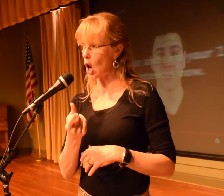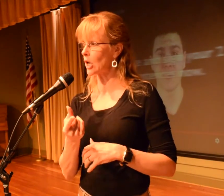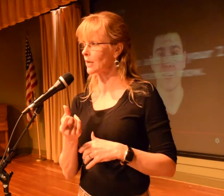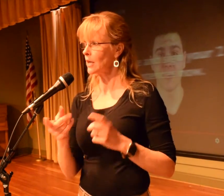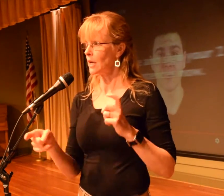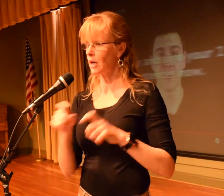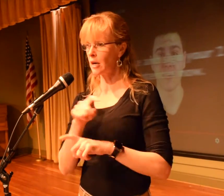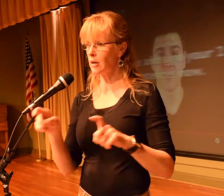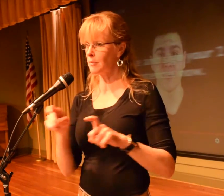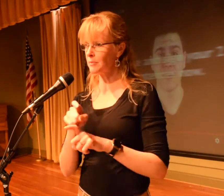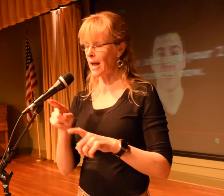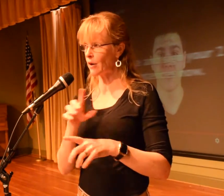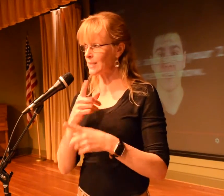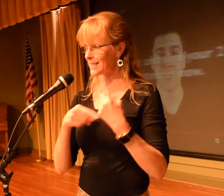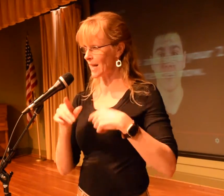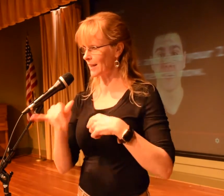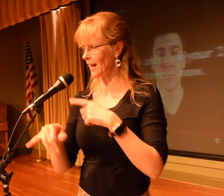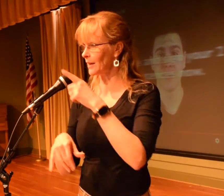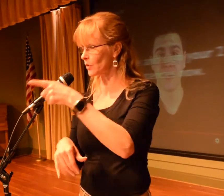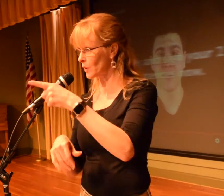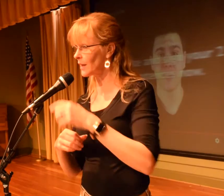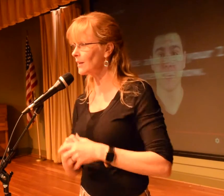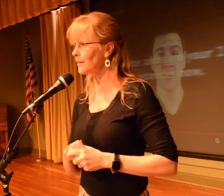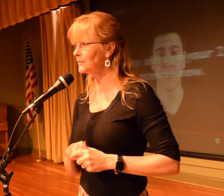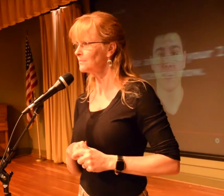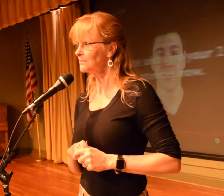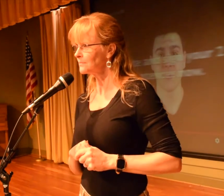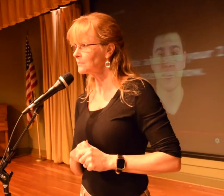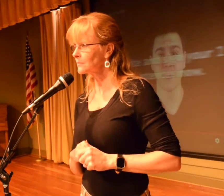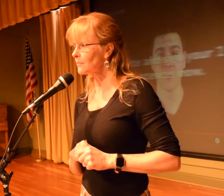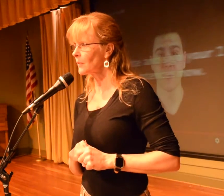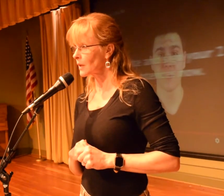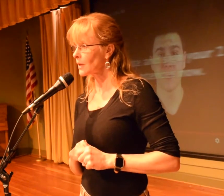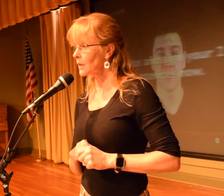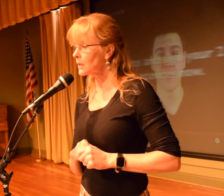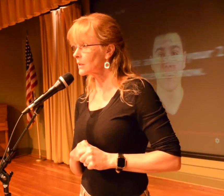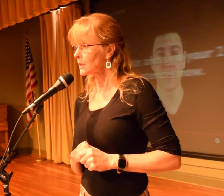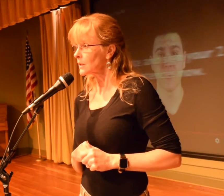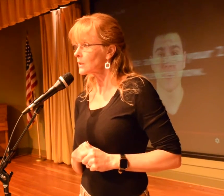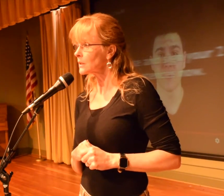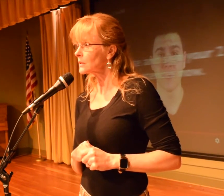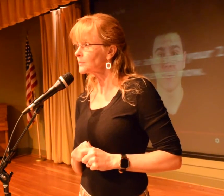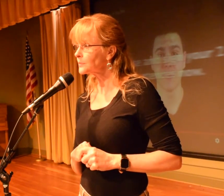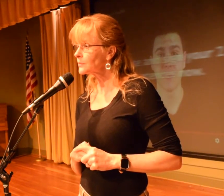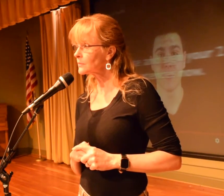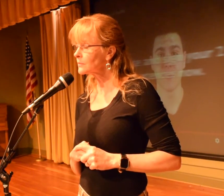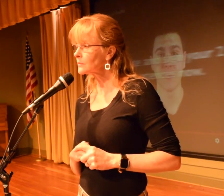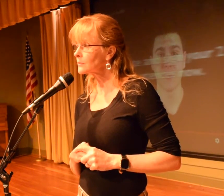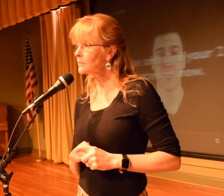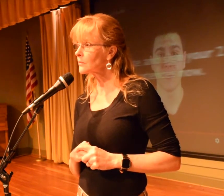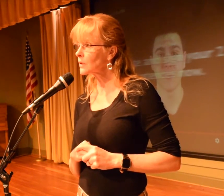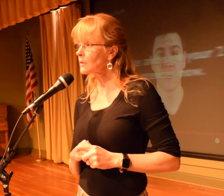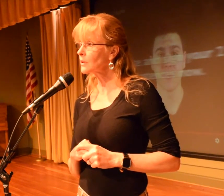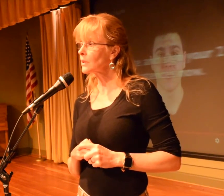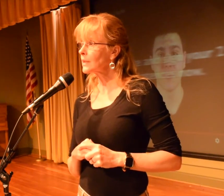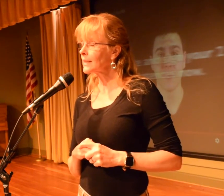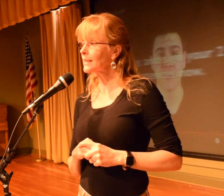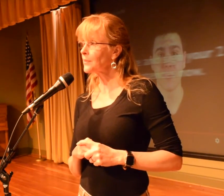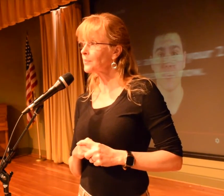dog? How to sign that. Go ahead now. Yeah, exactly. So I could sign, like, if I could ask them, I